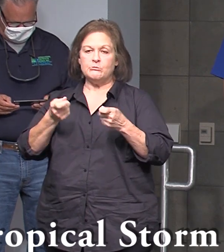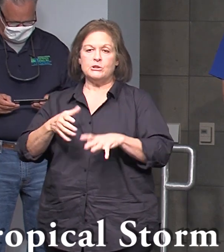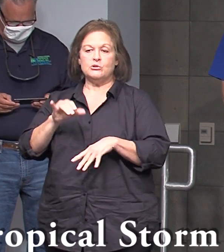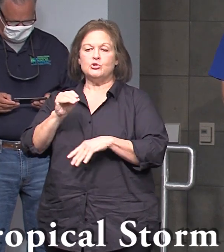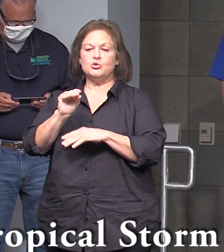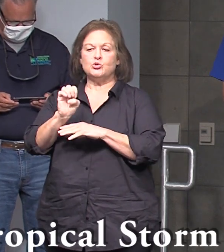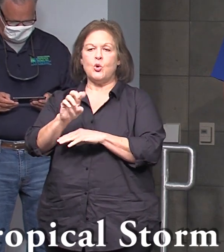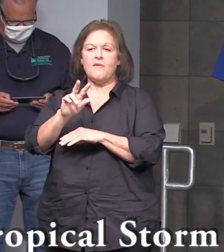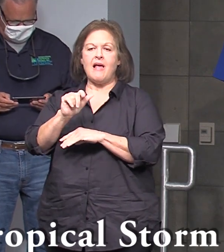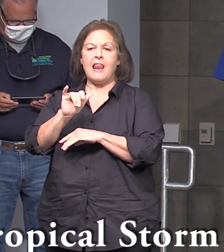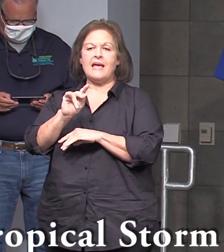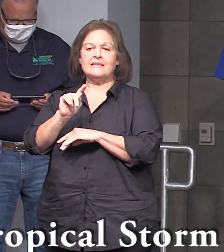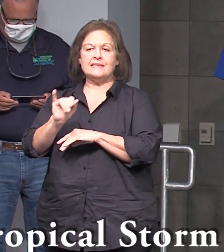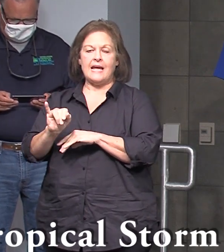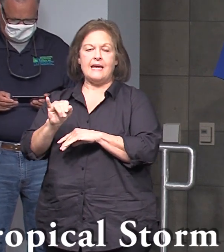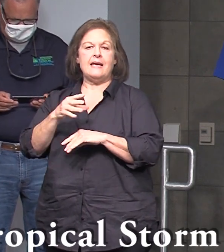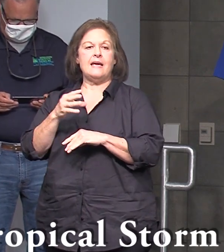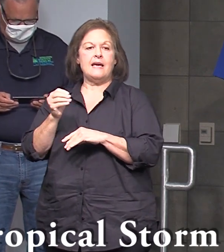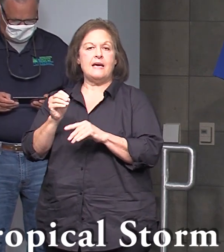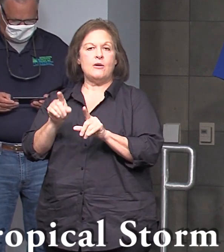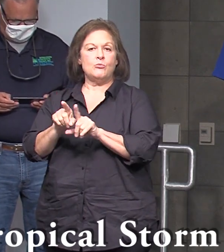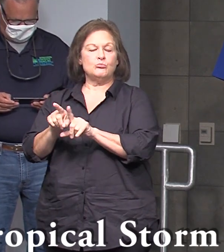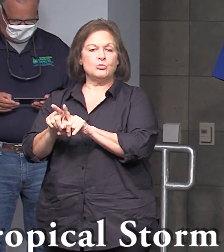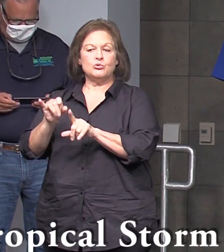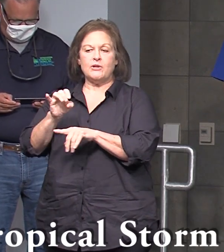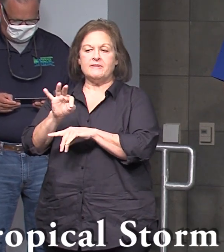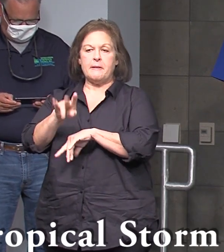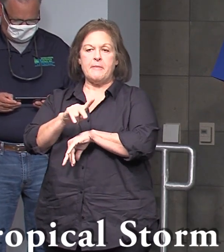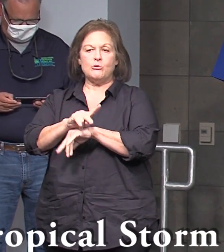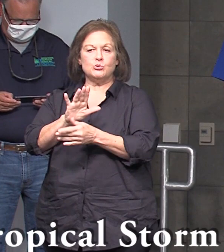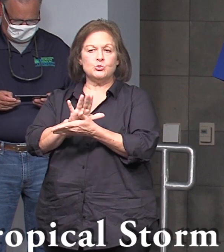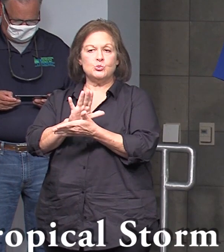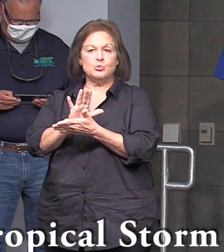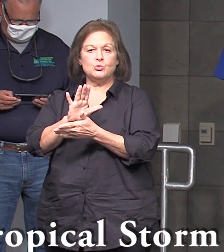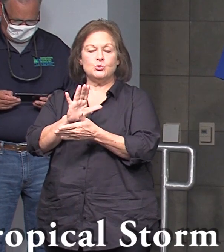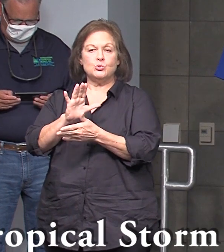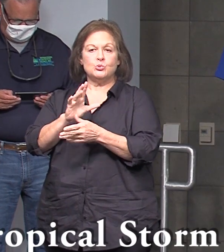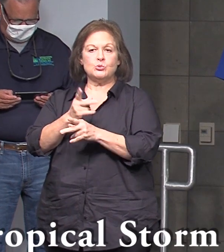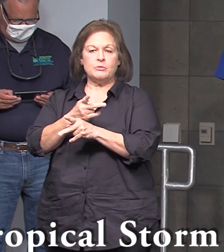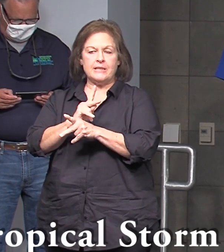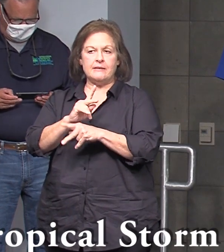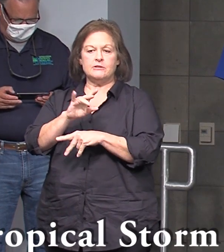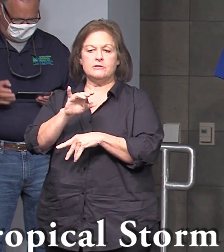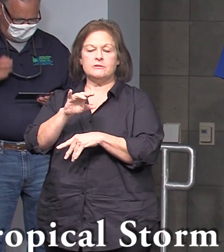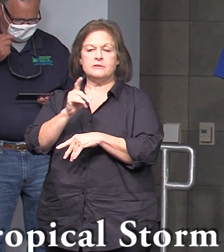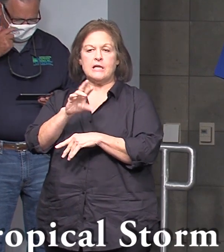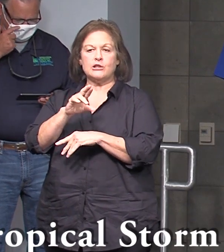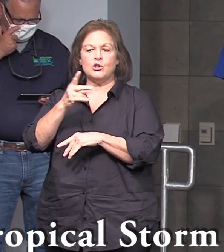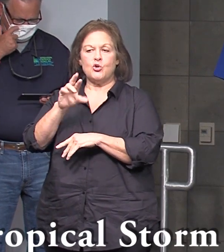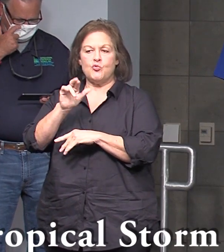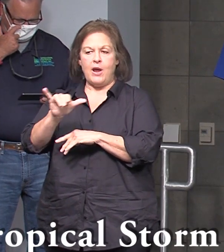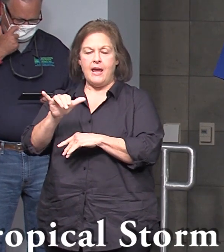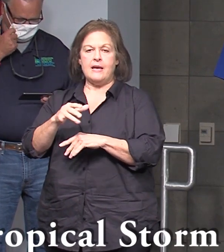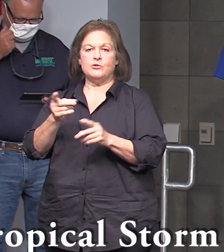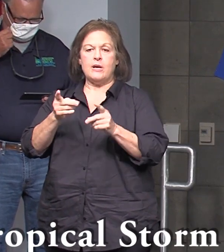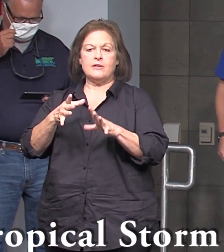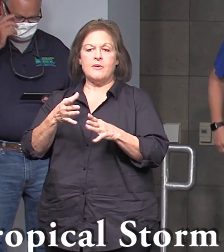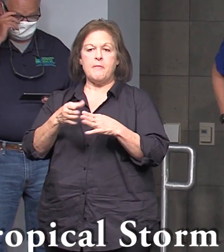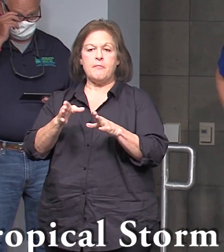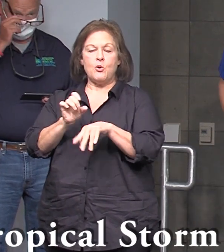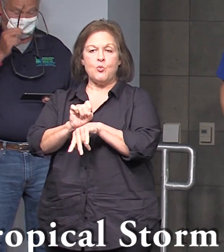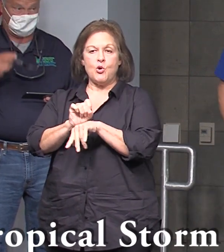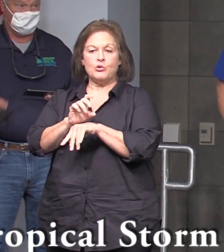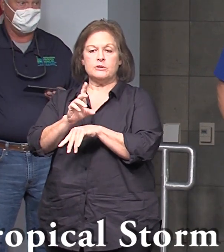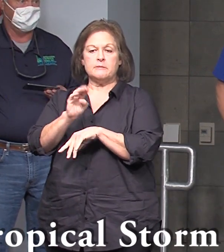Mr. Joe Valiente, our Jefferson Parish School Superintendent, Dr. James Gray, our Director of Public Works,